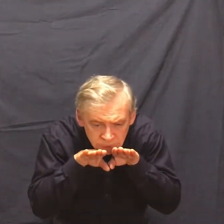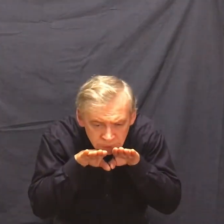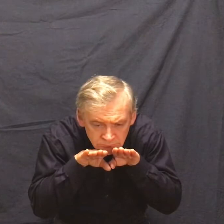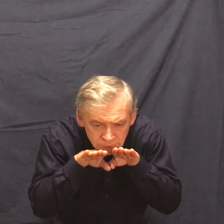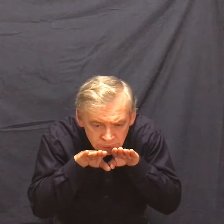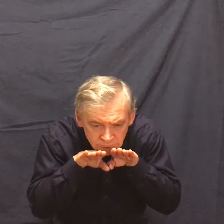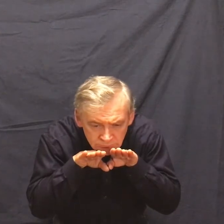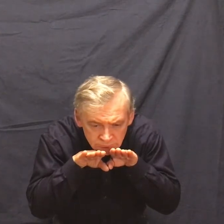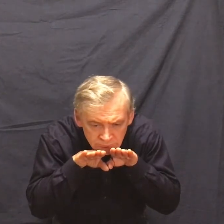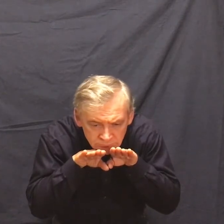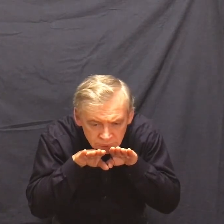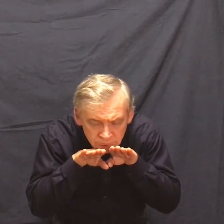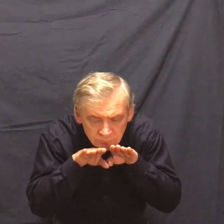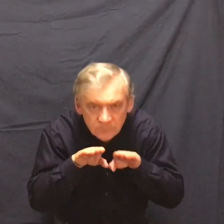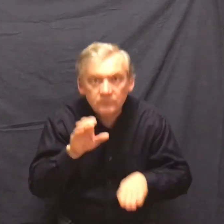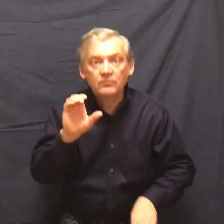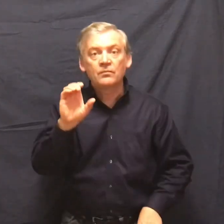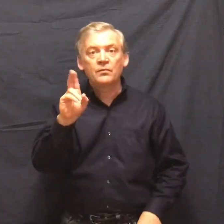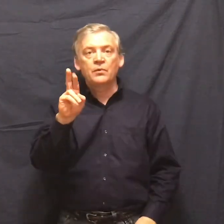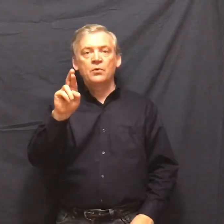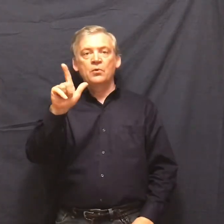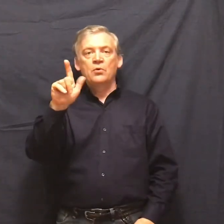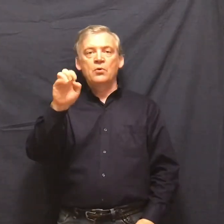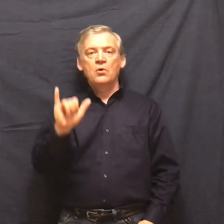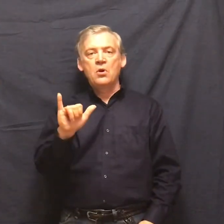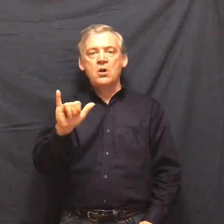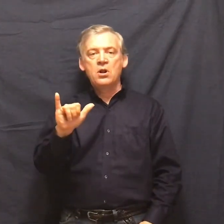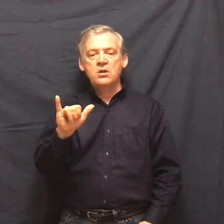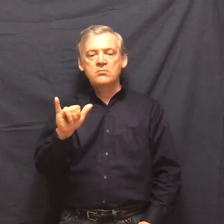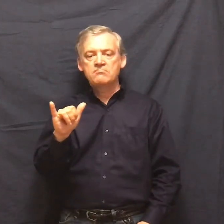Curly popped into the doorway again and stood looking into the room.